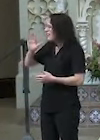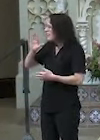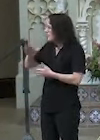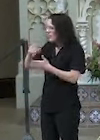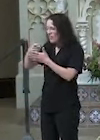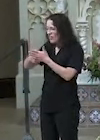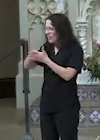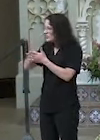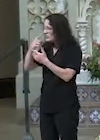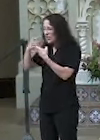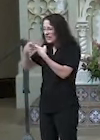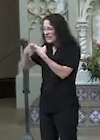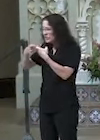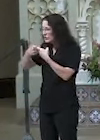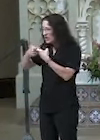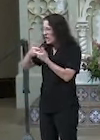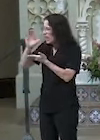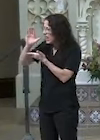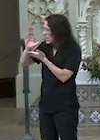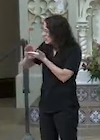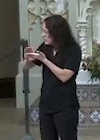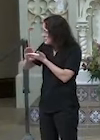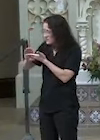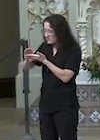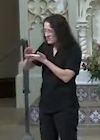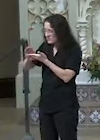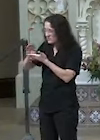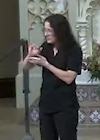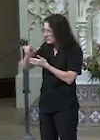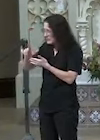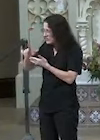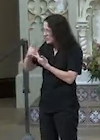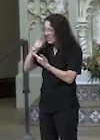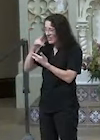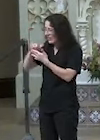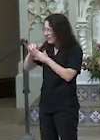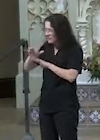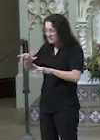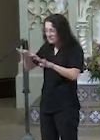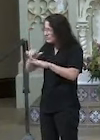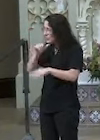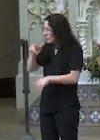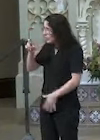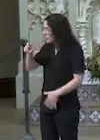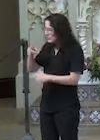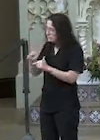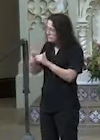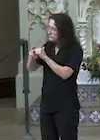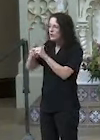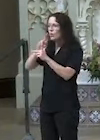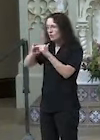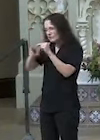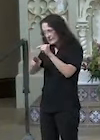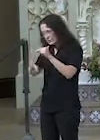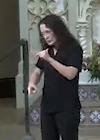in the electrical, right, that line item. It also